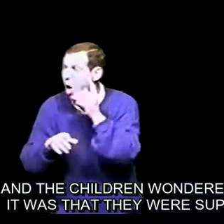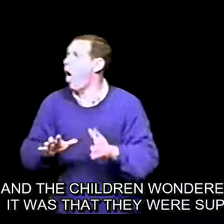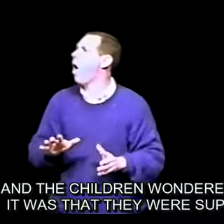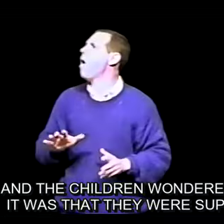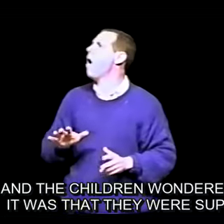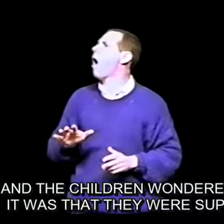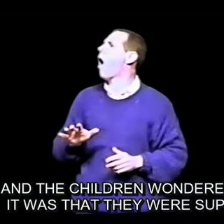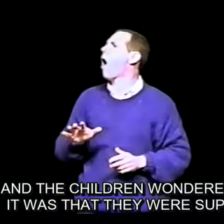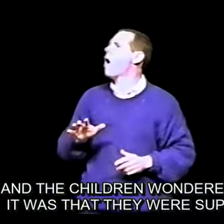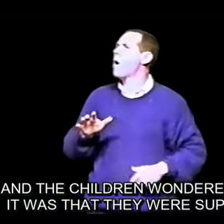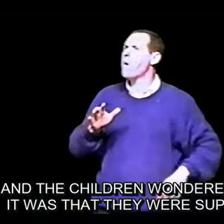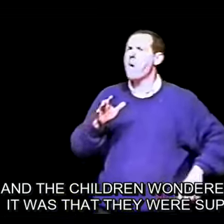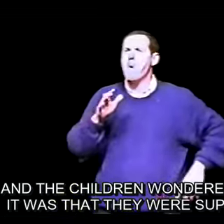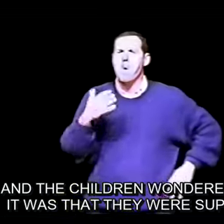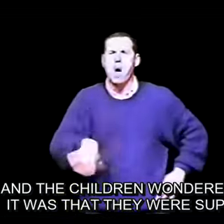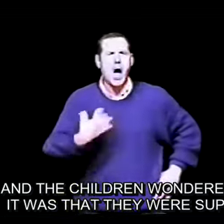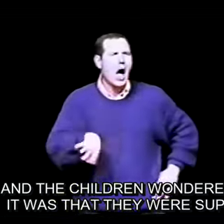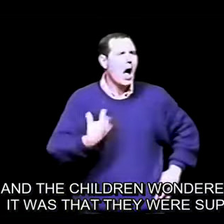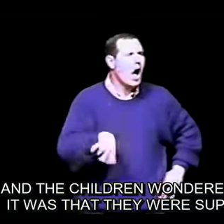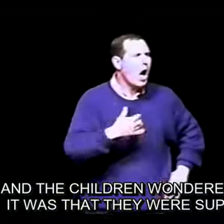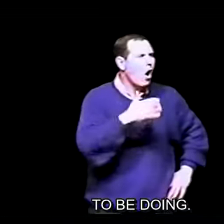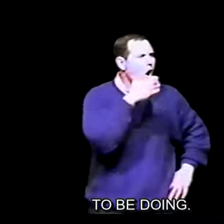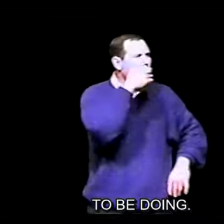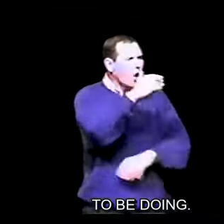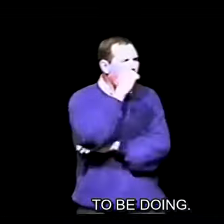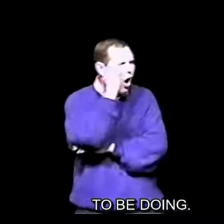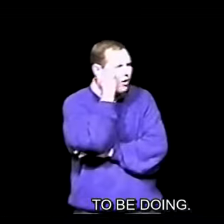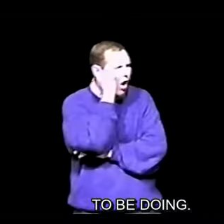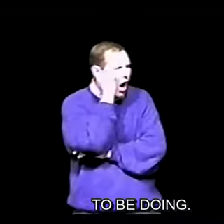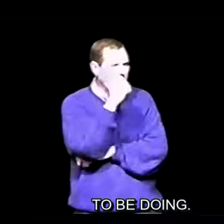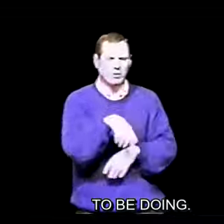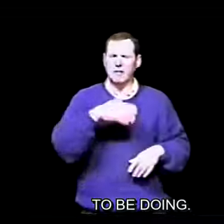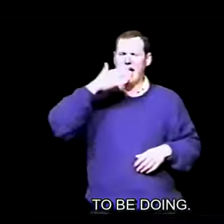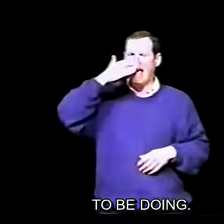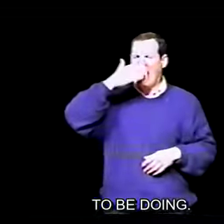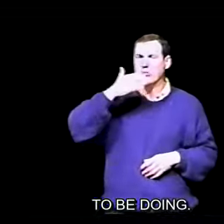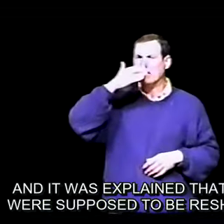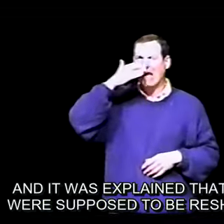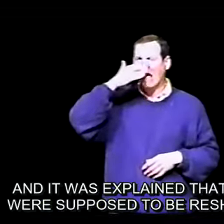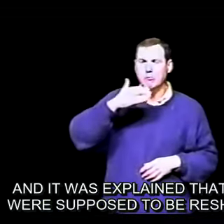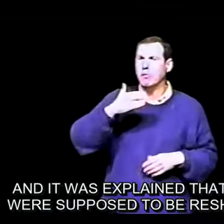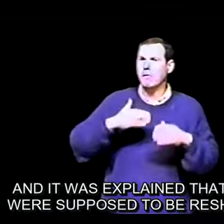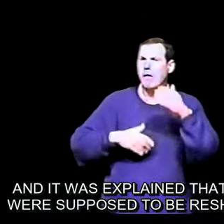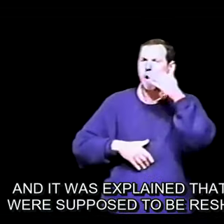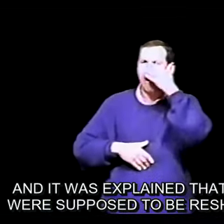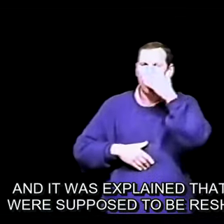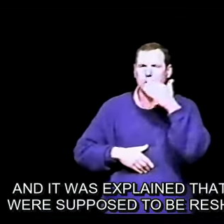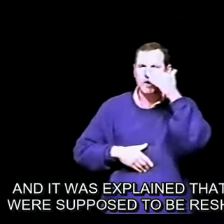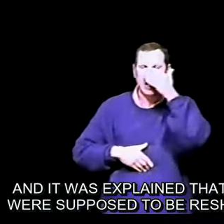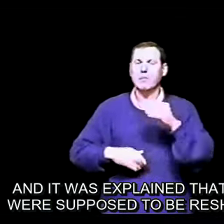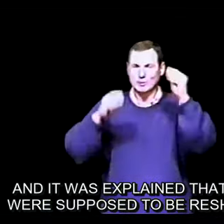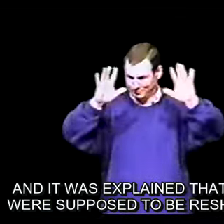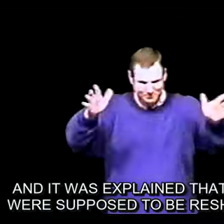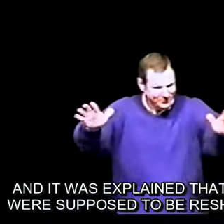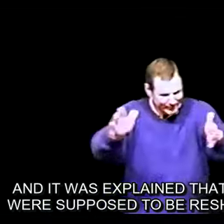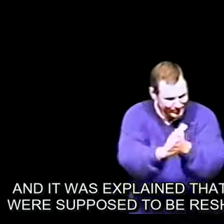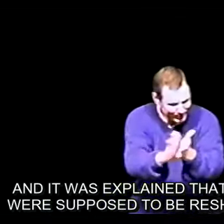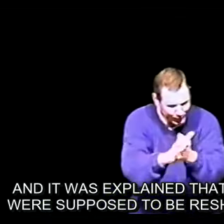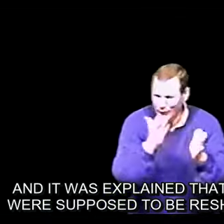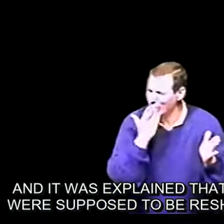what it was that they were supposed to be doing. And it was explained that they were supposed to be reshaping